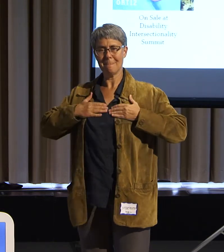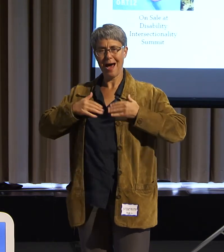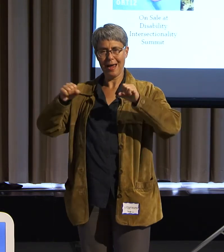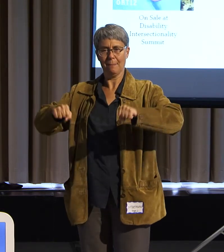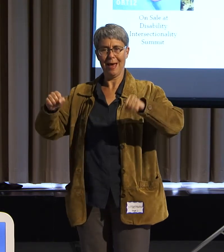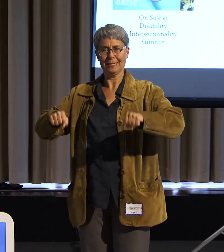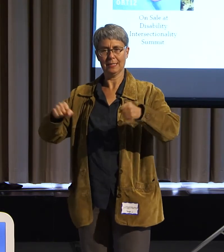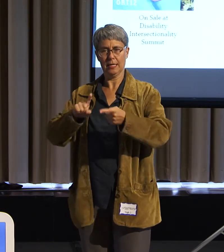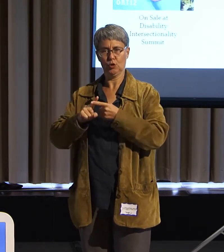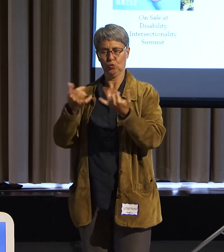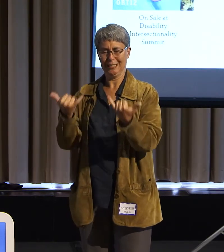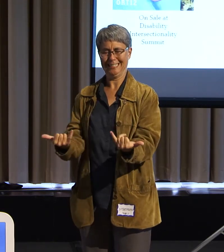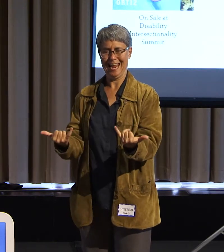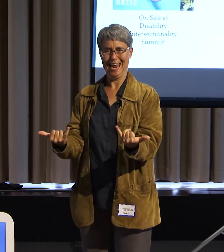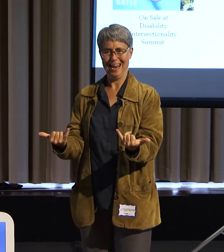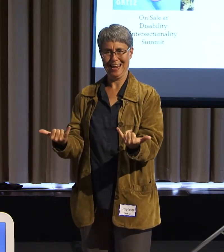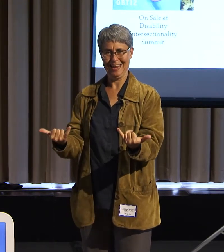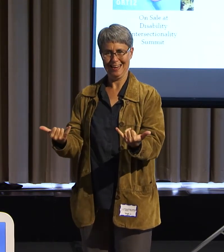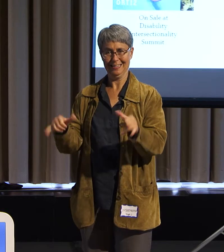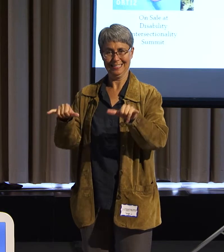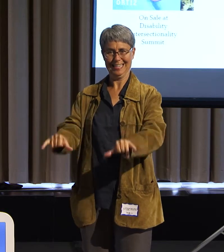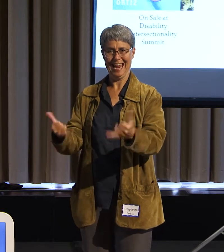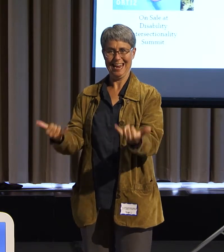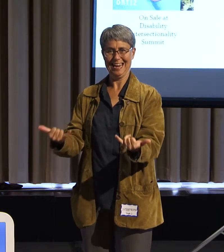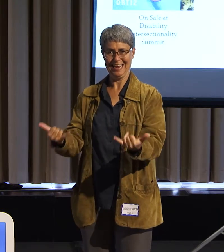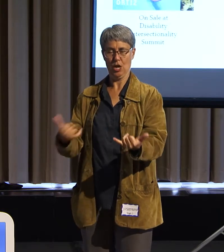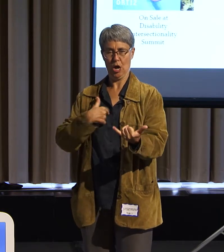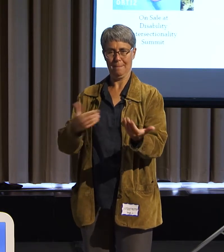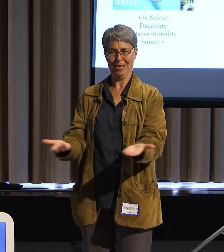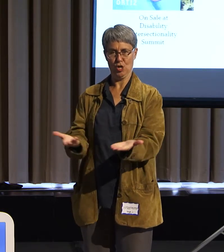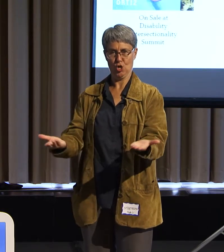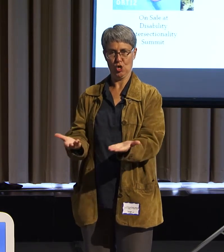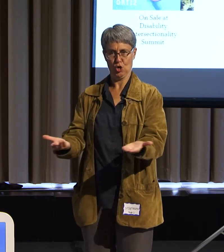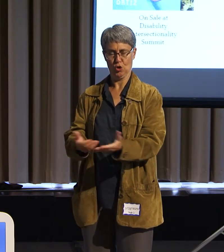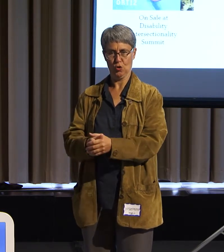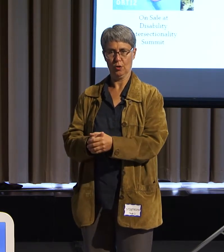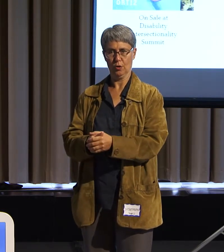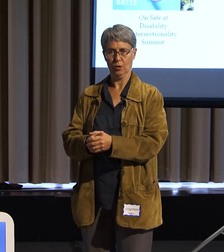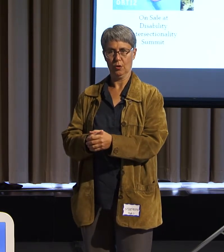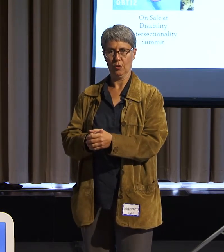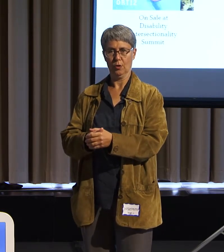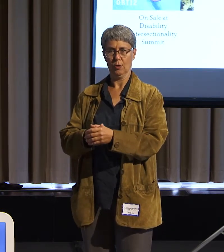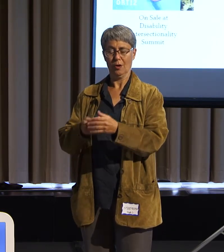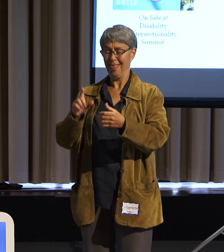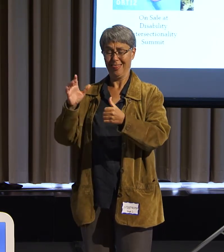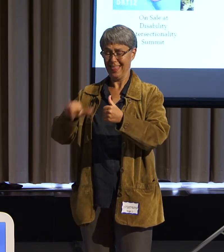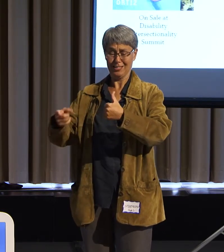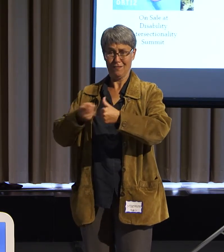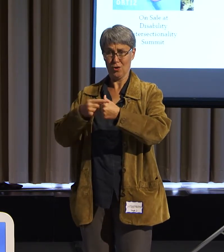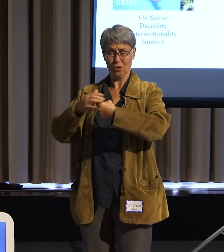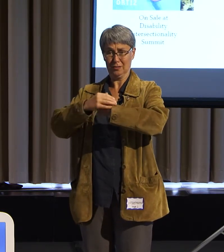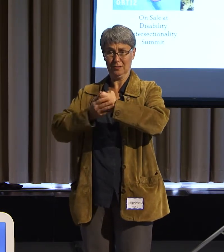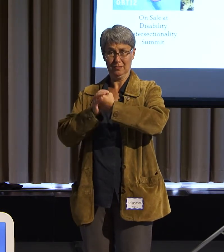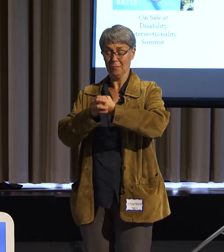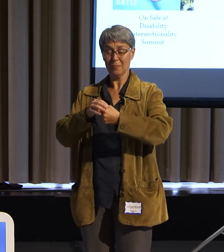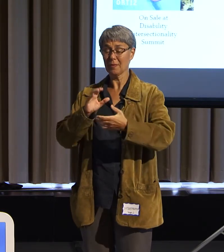And I'm wondering if you could speak to how you think through the agency in